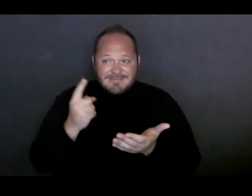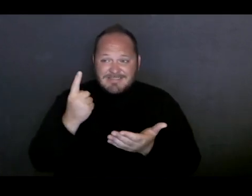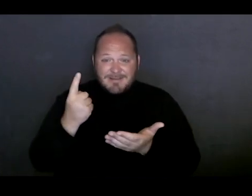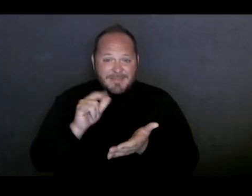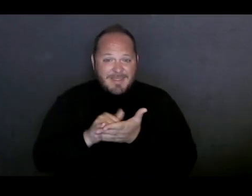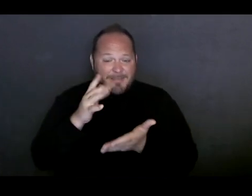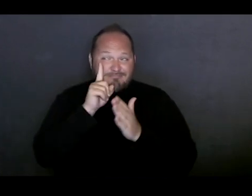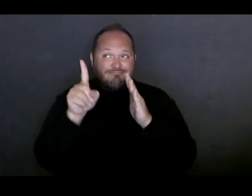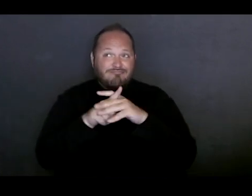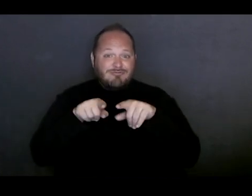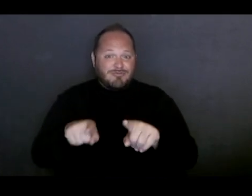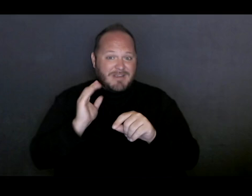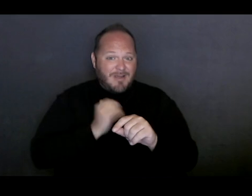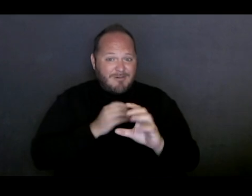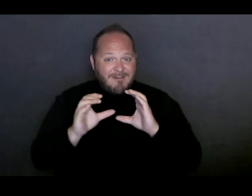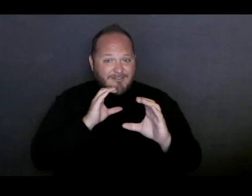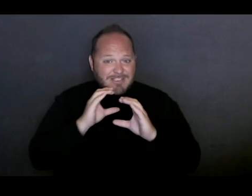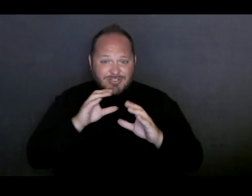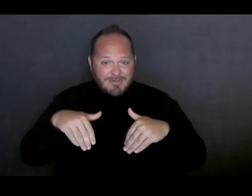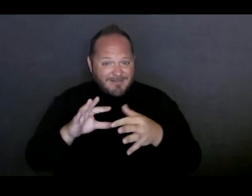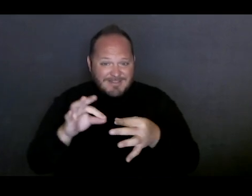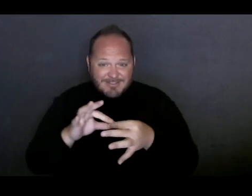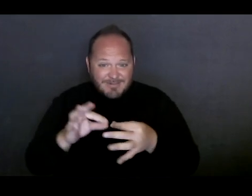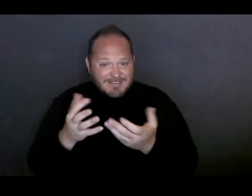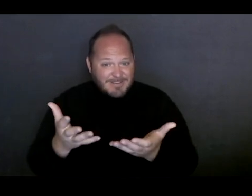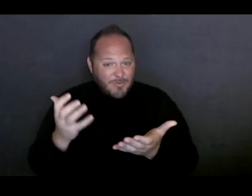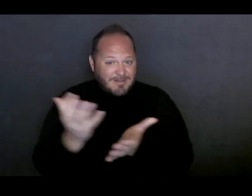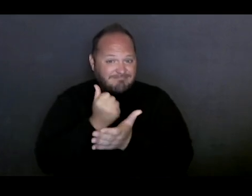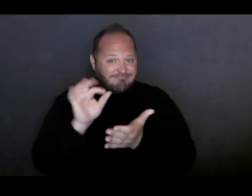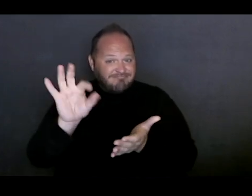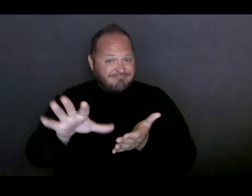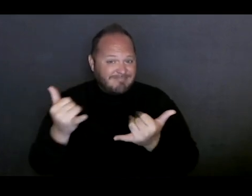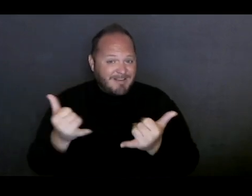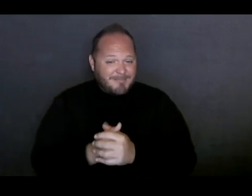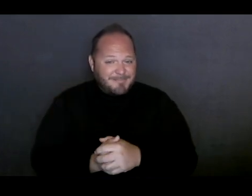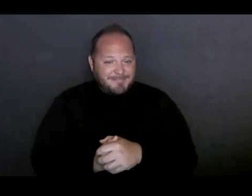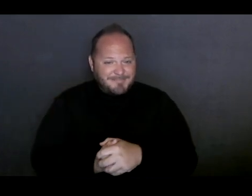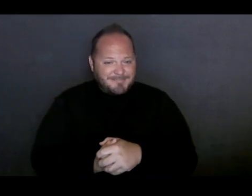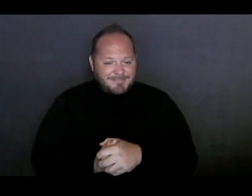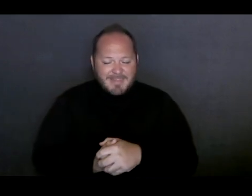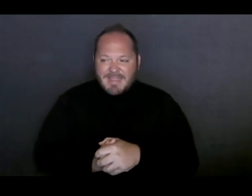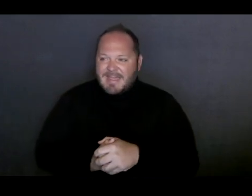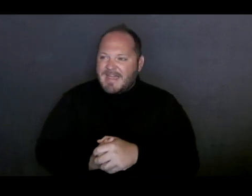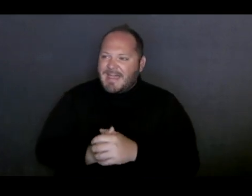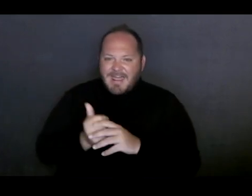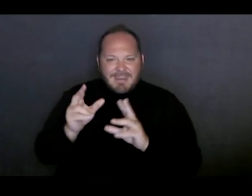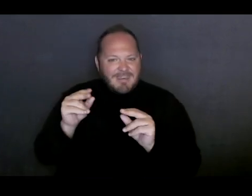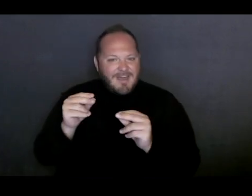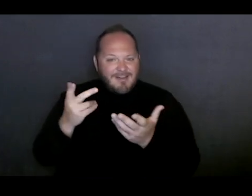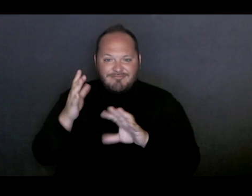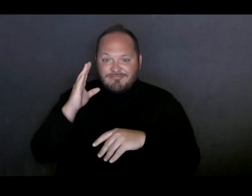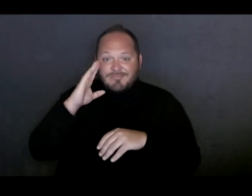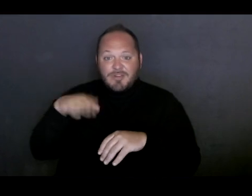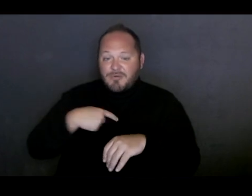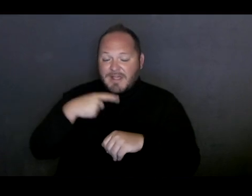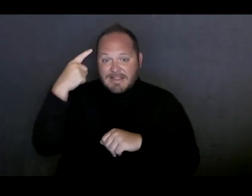conversation that wasn't addressed that you'd like to leave folks with? No, I think that I mentioned that really one